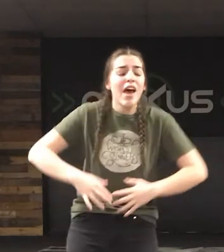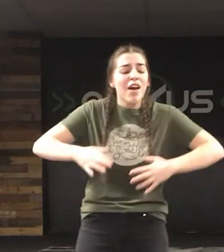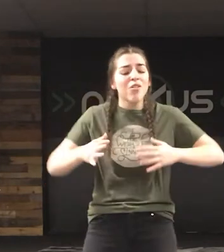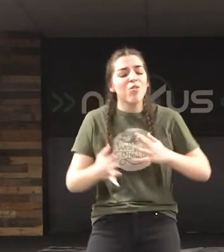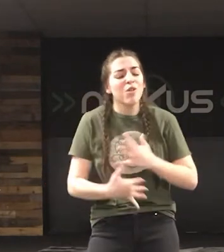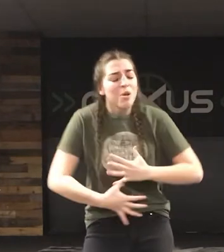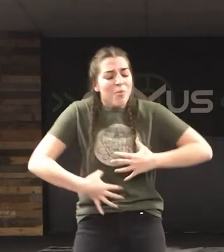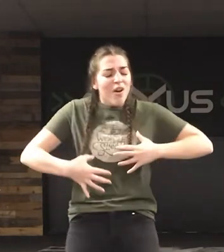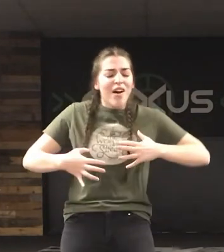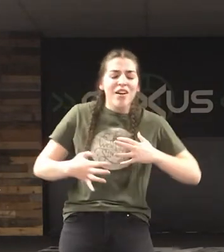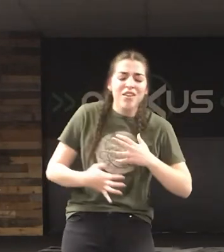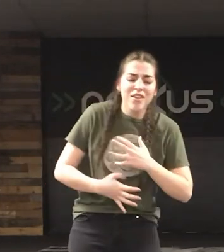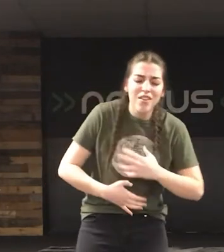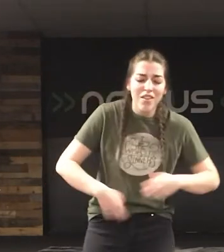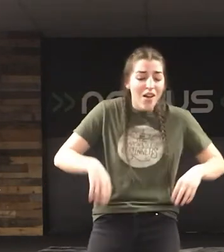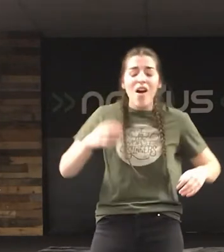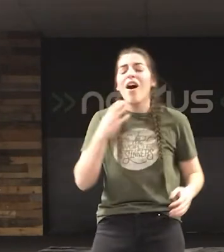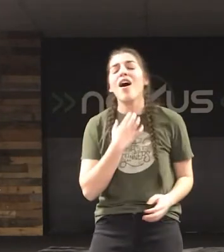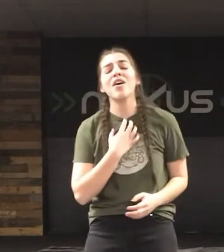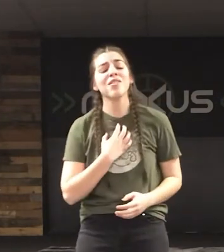With every breath